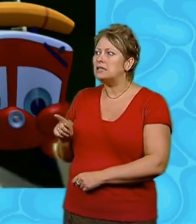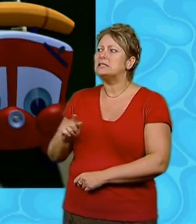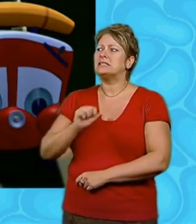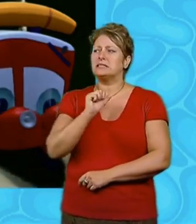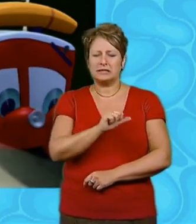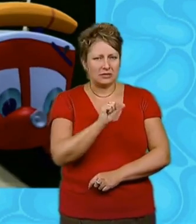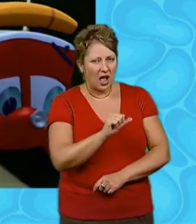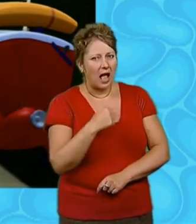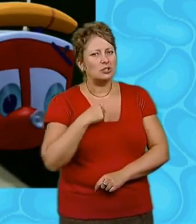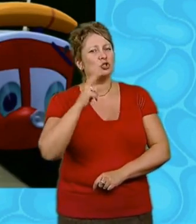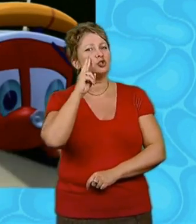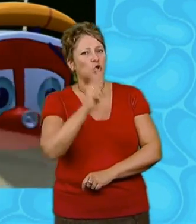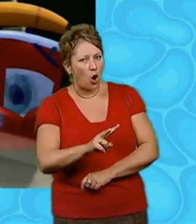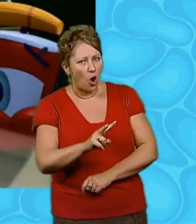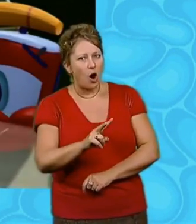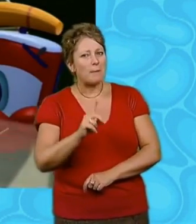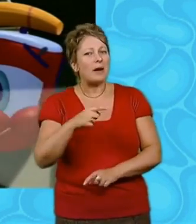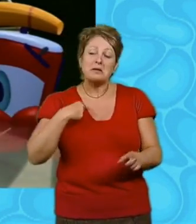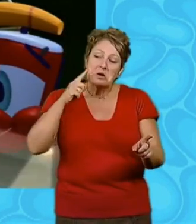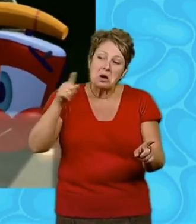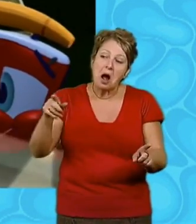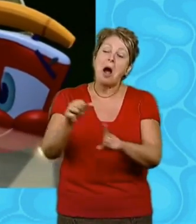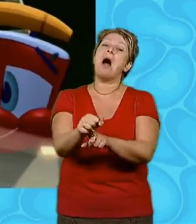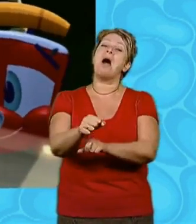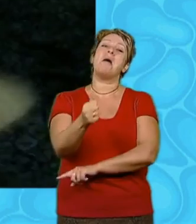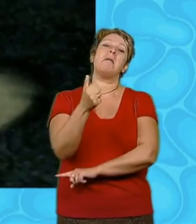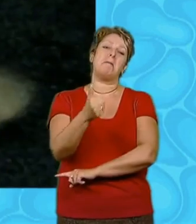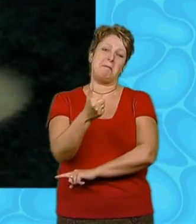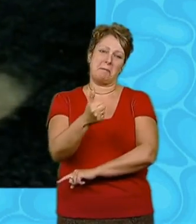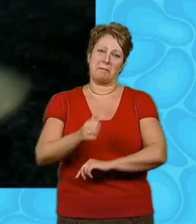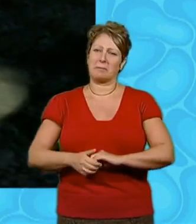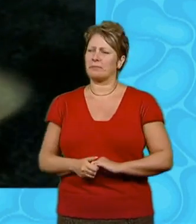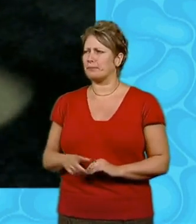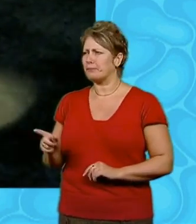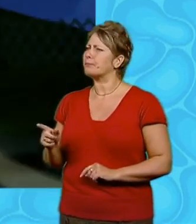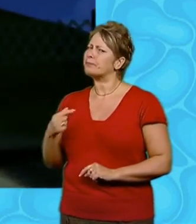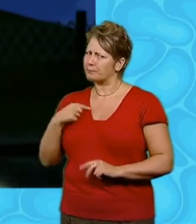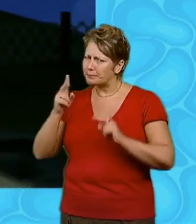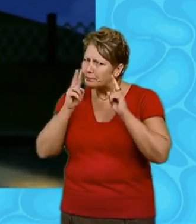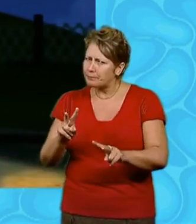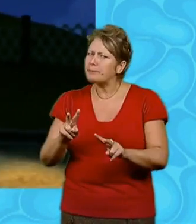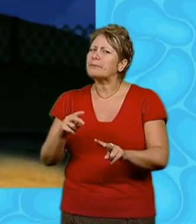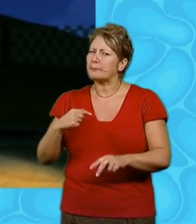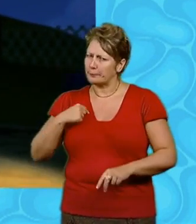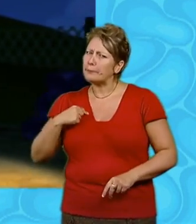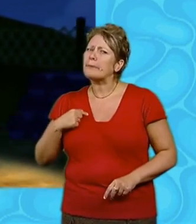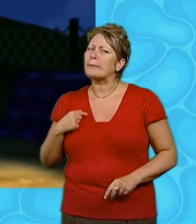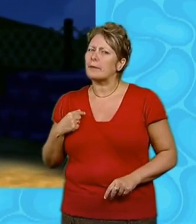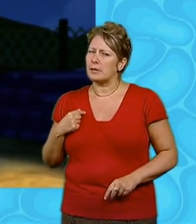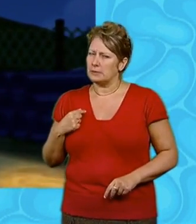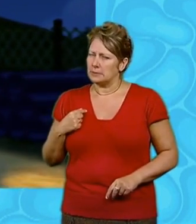Yes, I spotted those. Just checking to see if you were paying attention. I'm paying attention, all